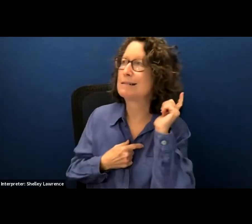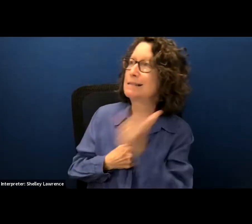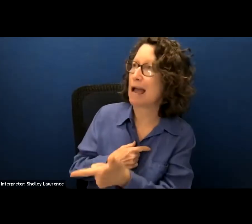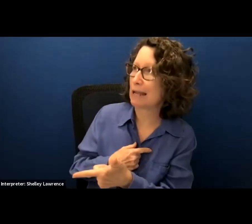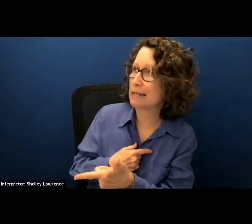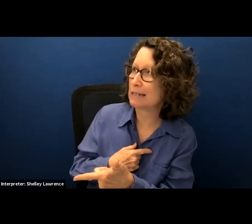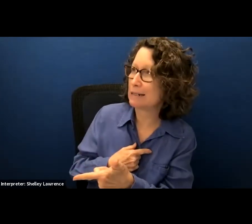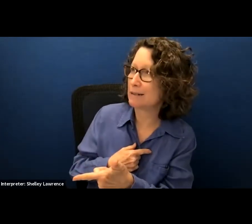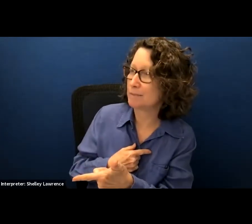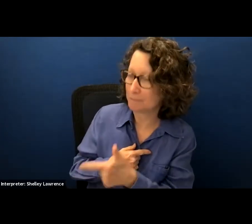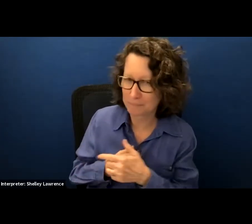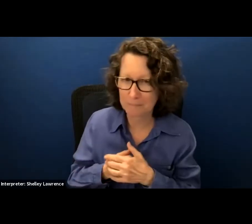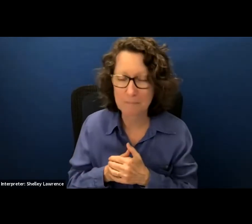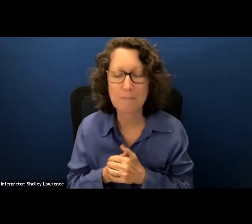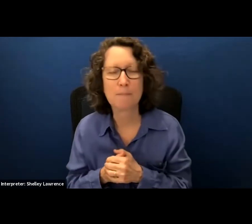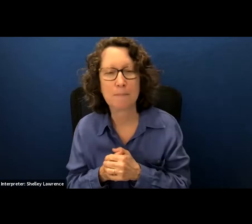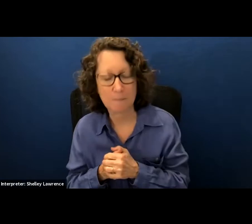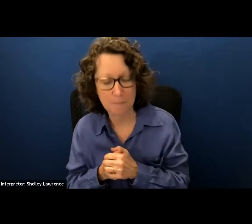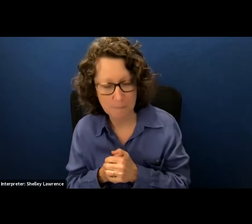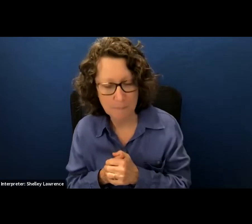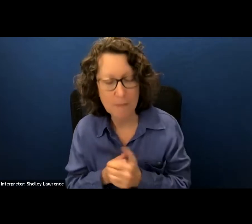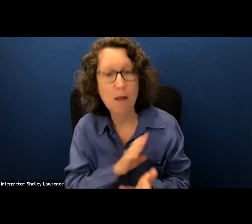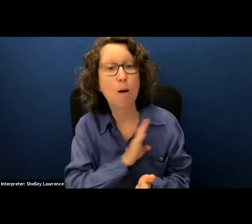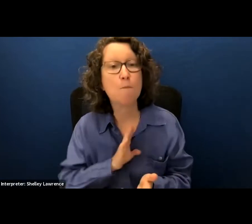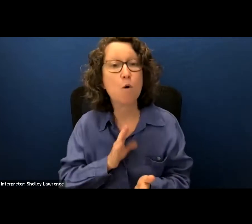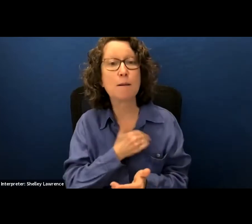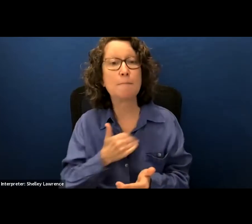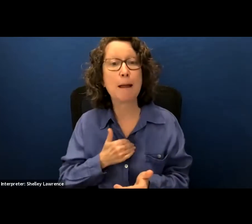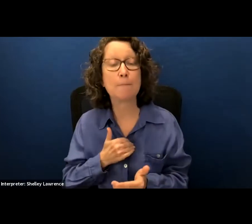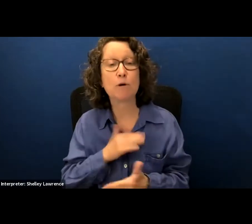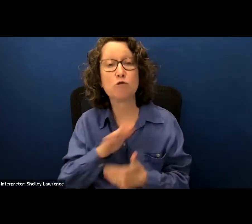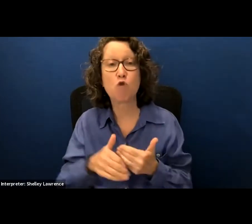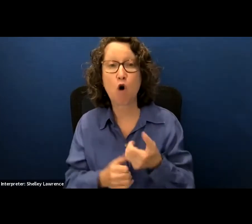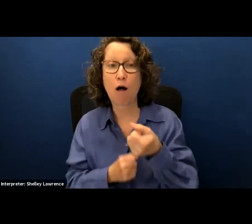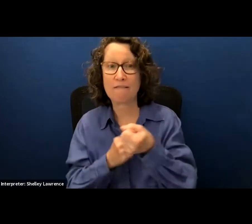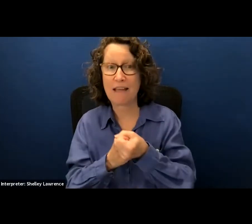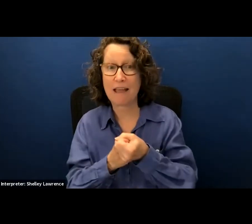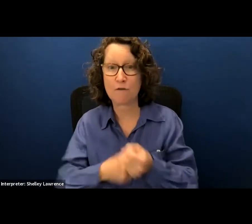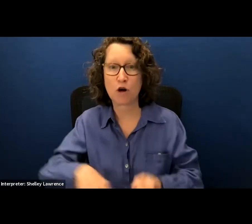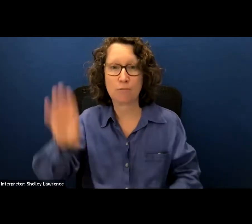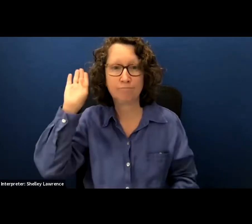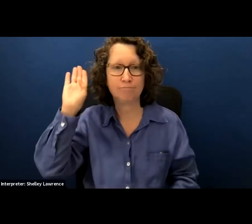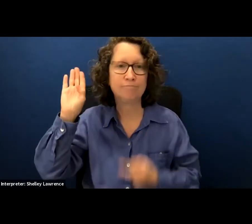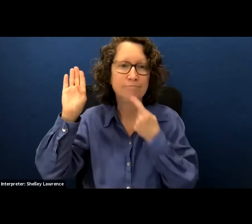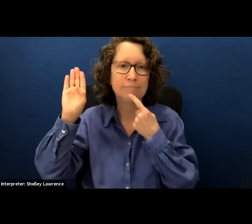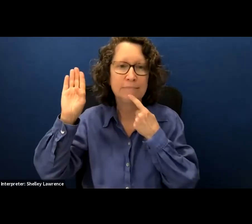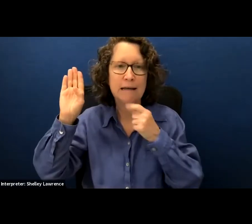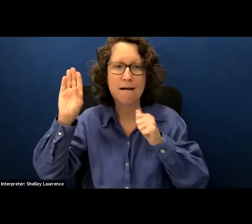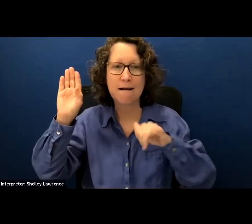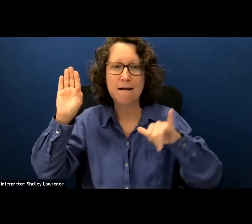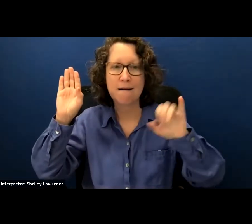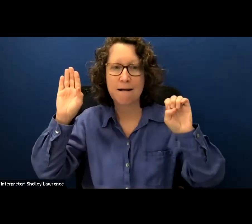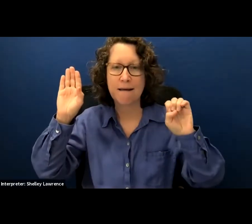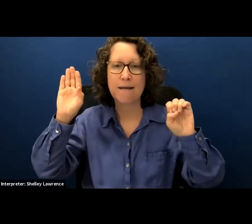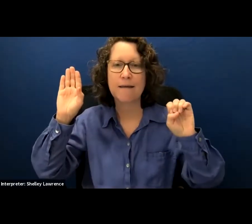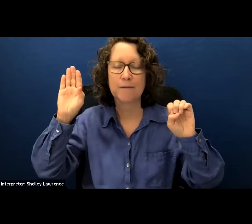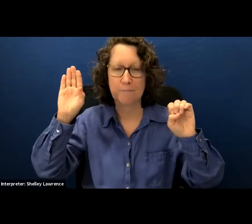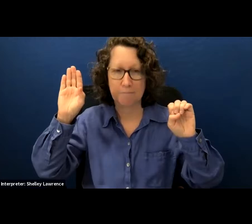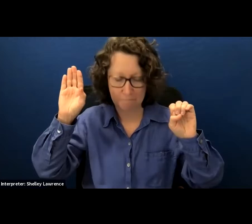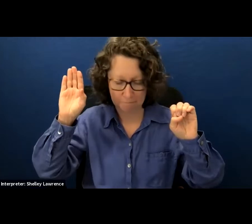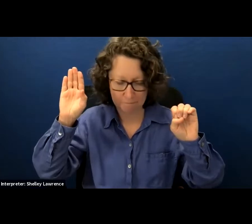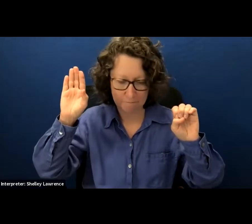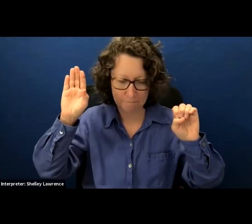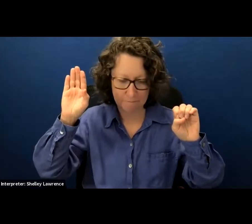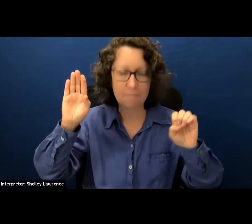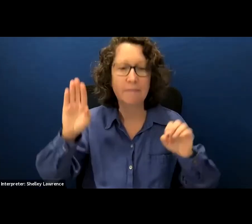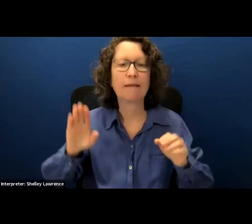motion. Okay, board members, all in favor, please raise your hand and say aye. Aye. Aye. Aye.